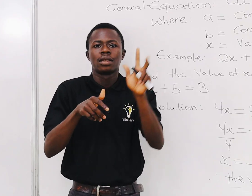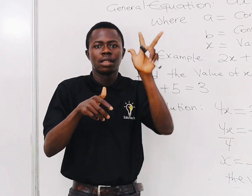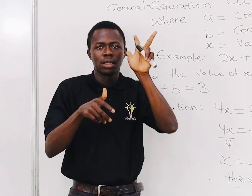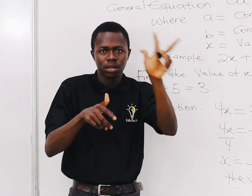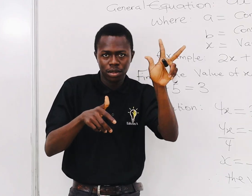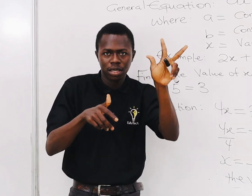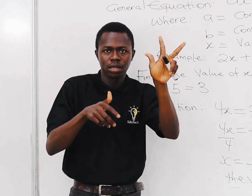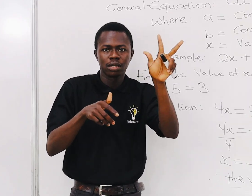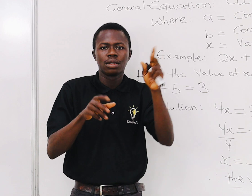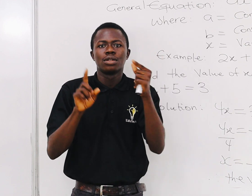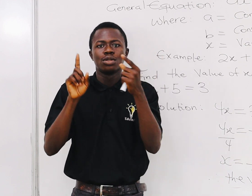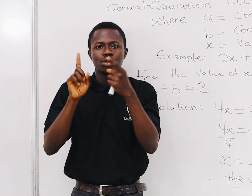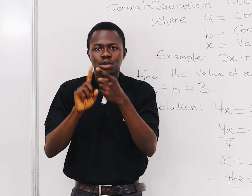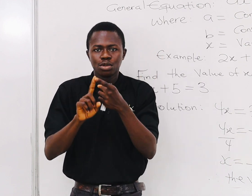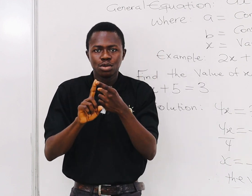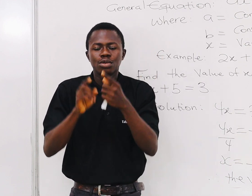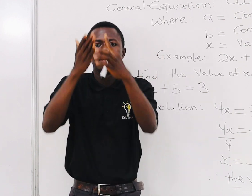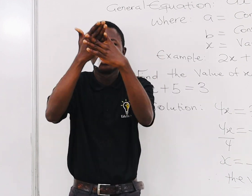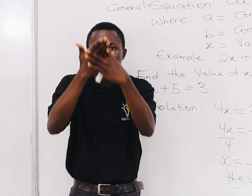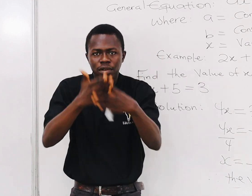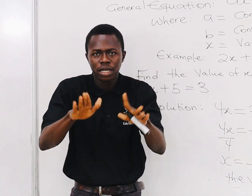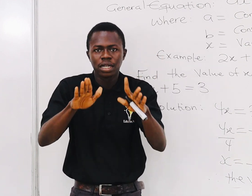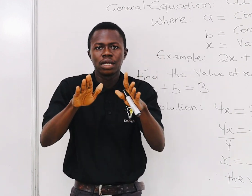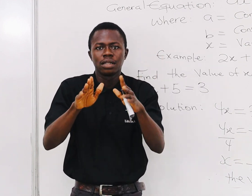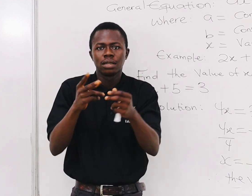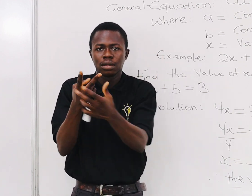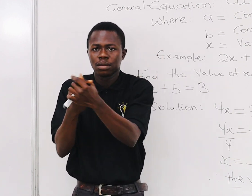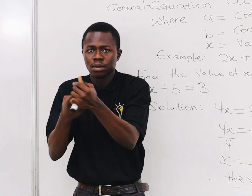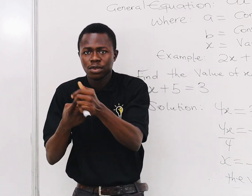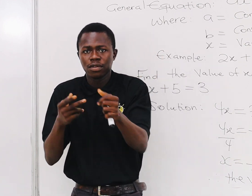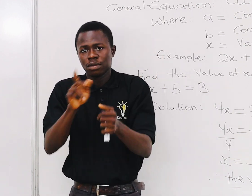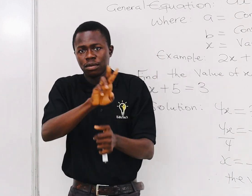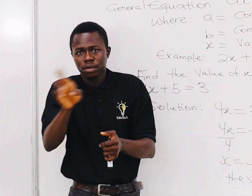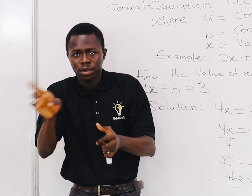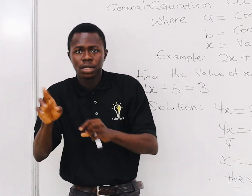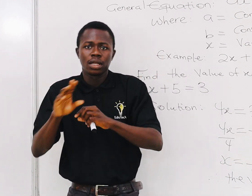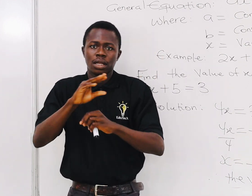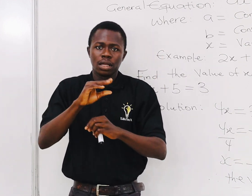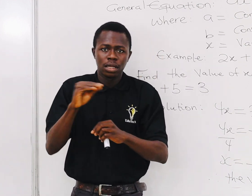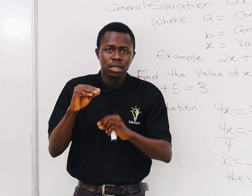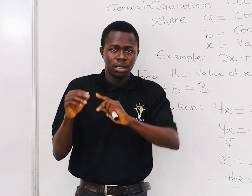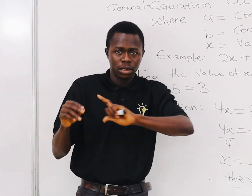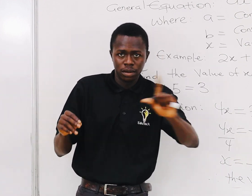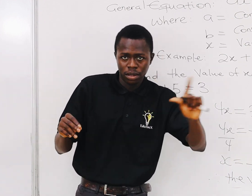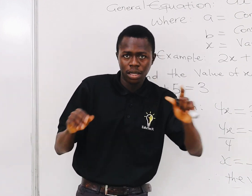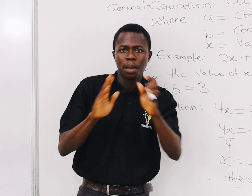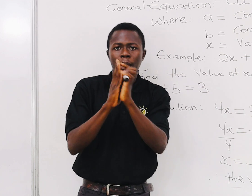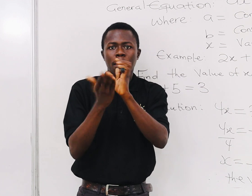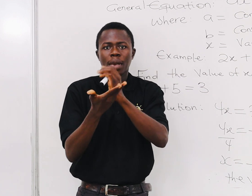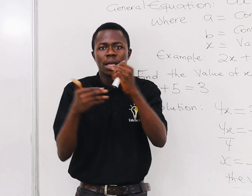Then the last step, step 3, is to divide both sides of the equation